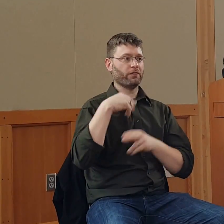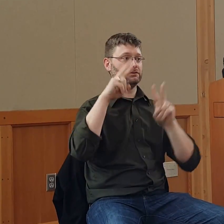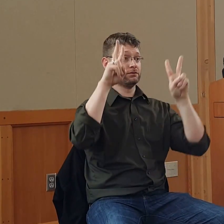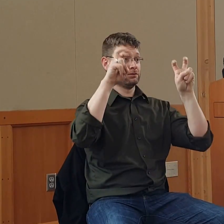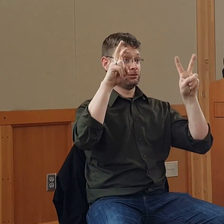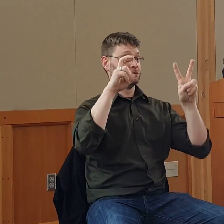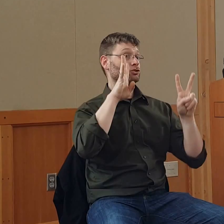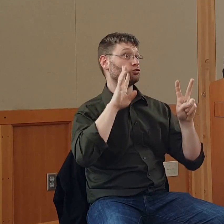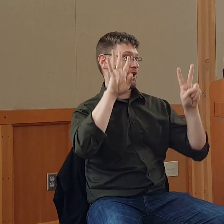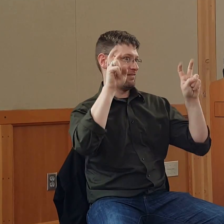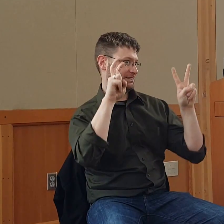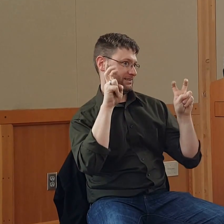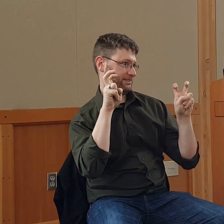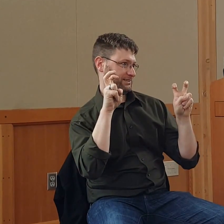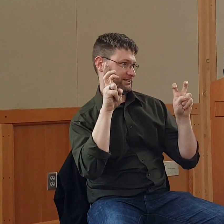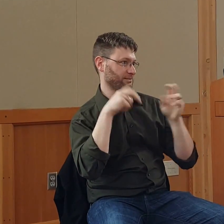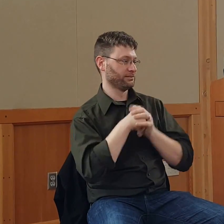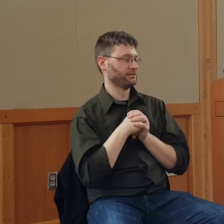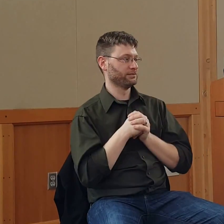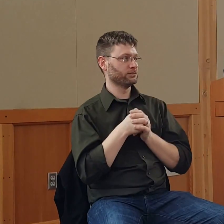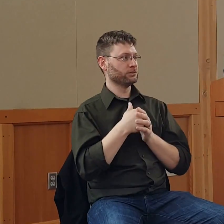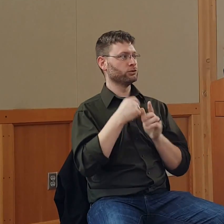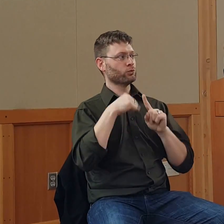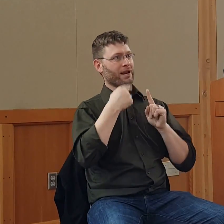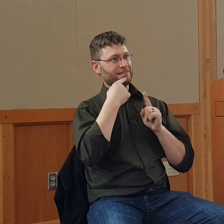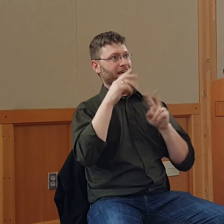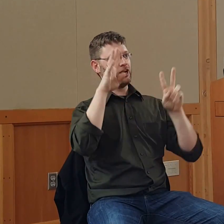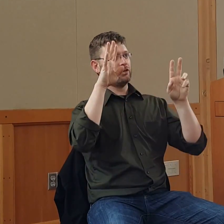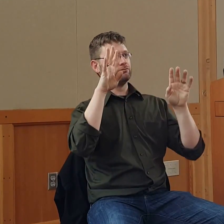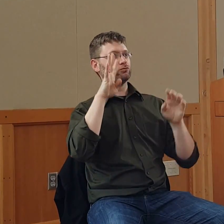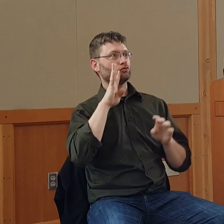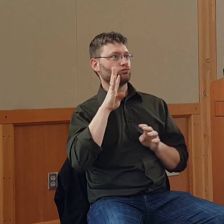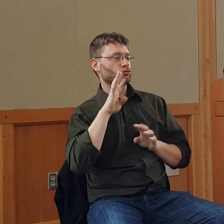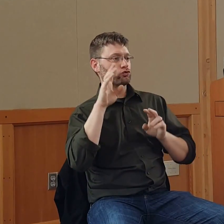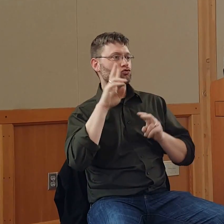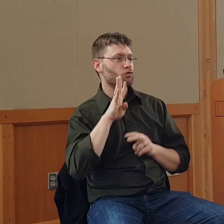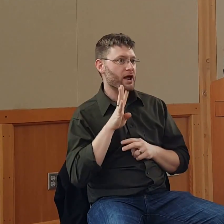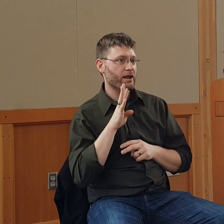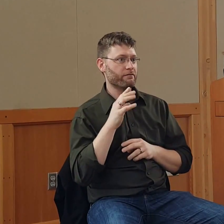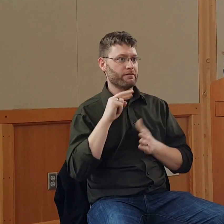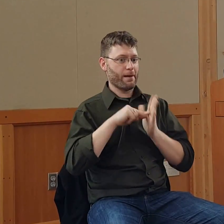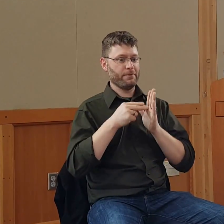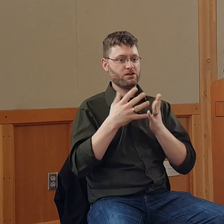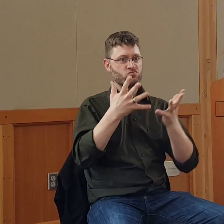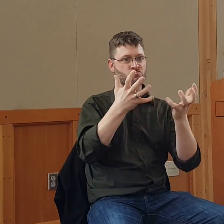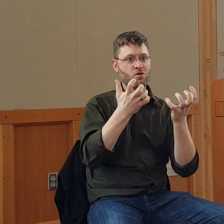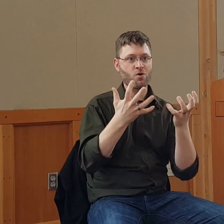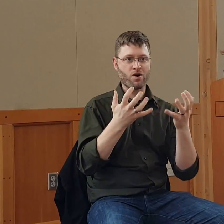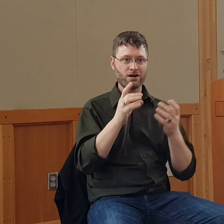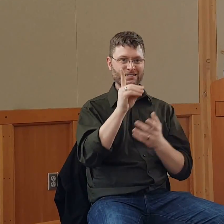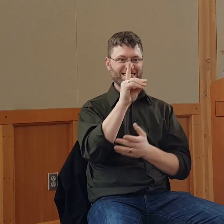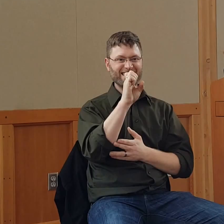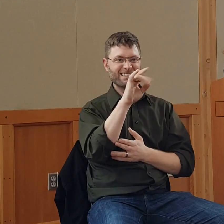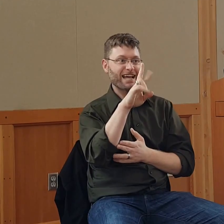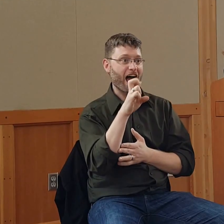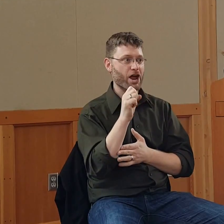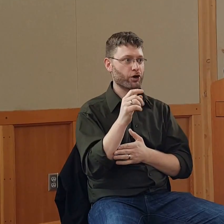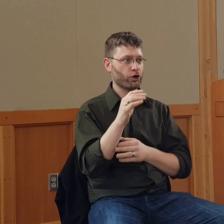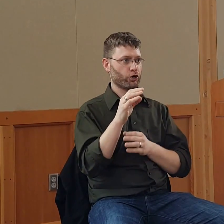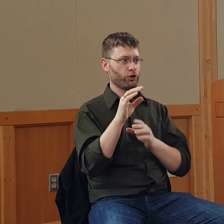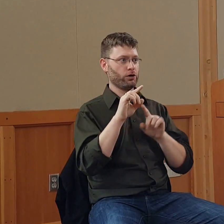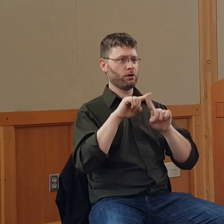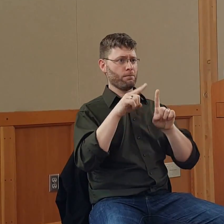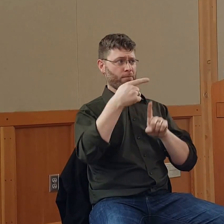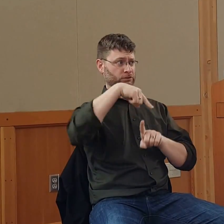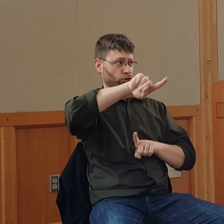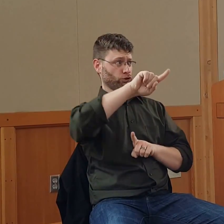as well, because when I say crave, I really mean desire. And because it's also familiar. You know, none of us crave, African